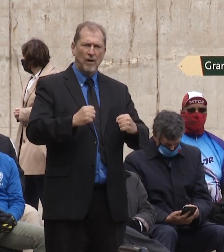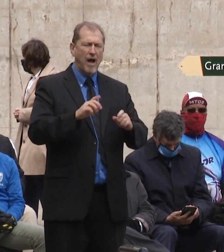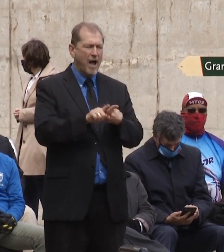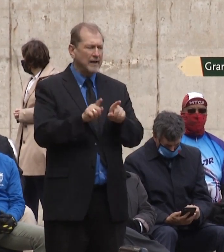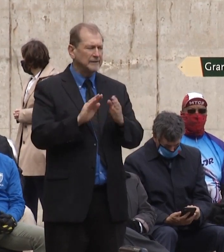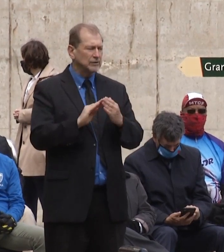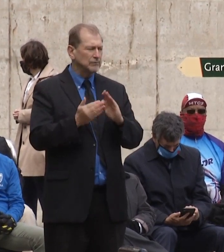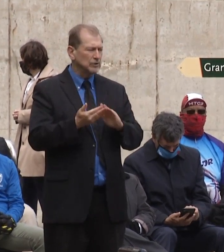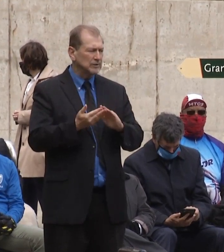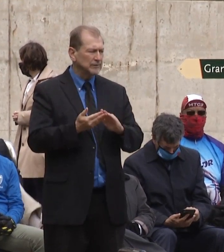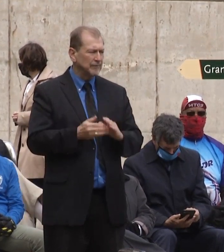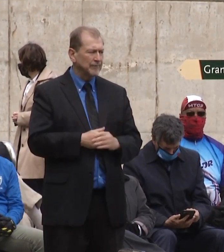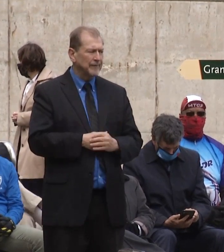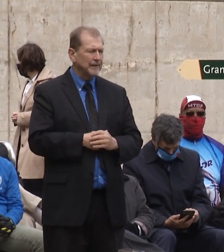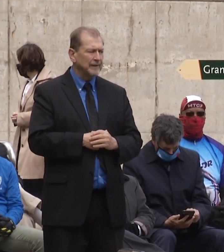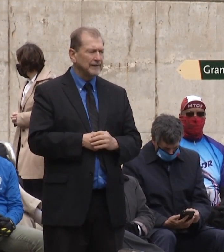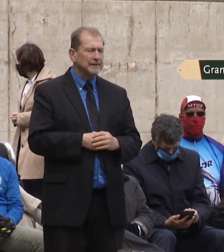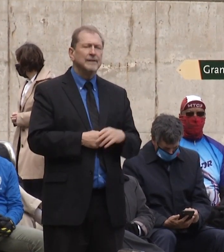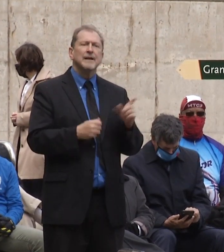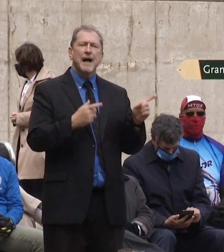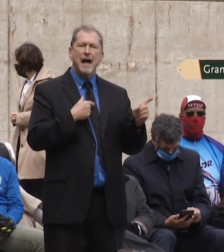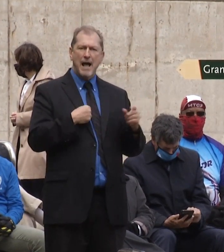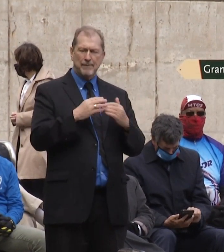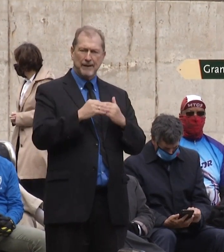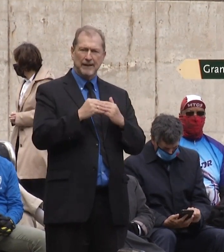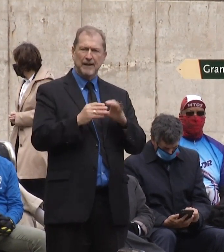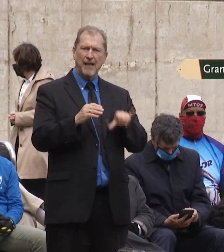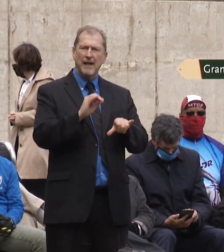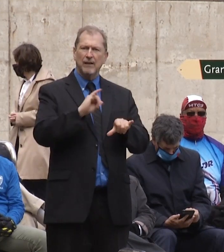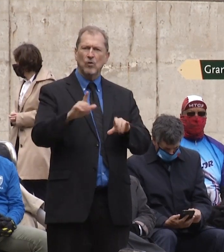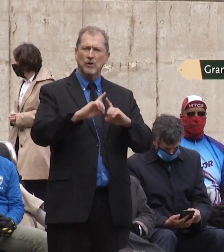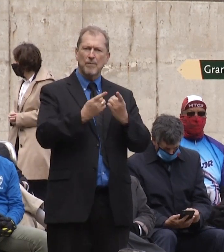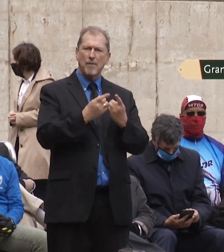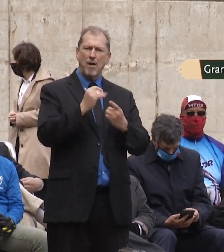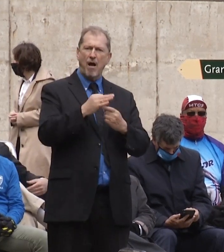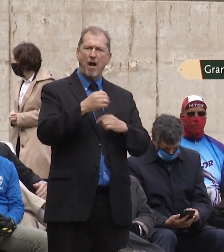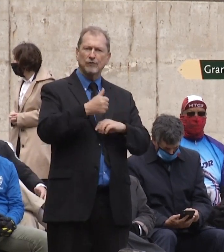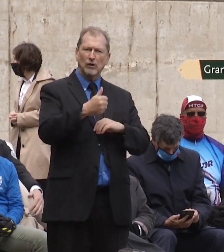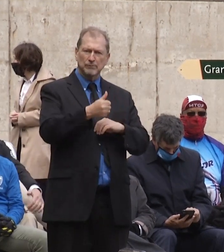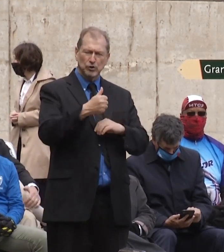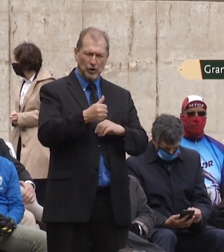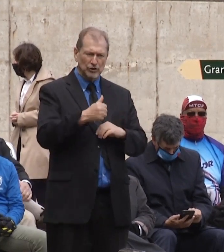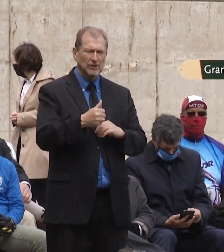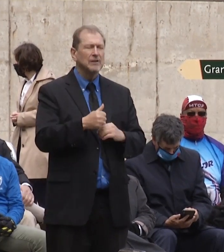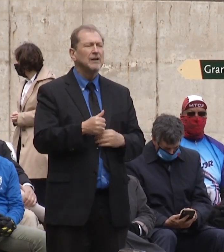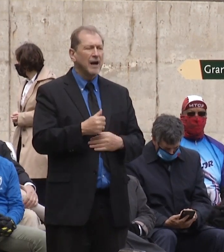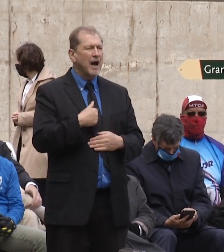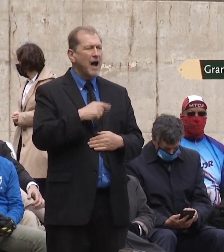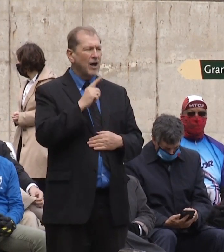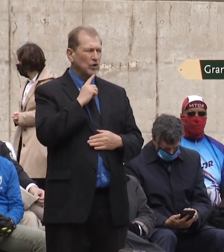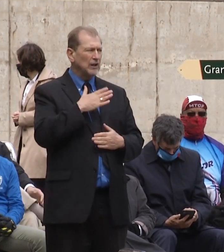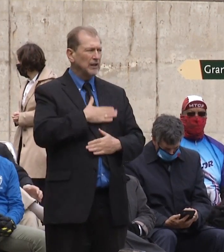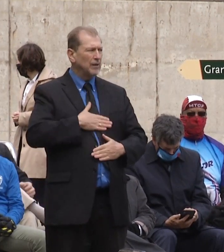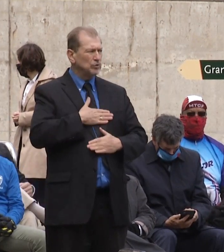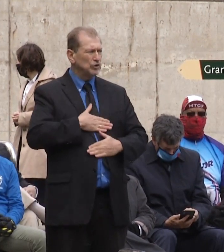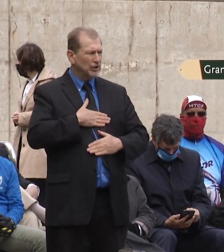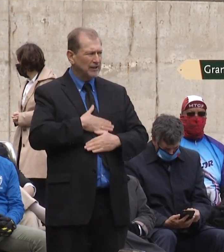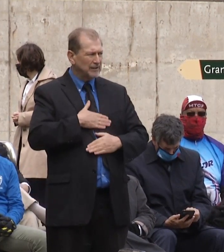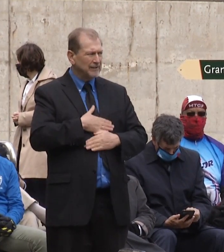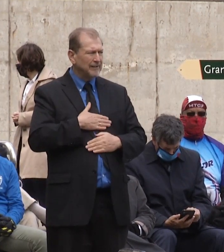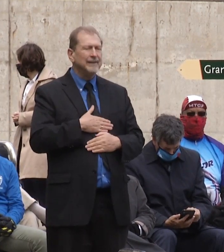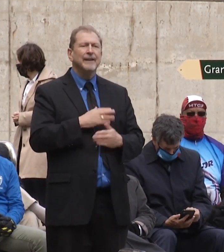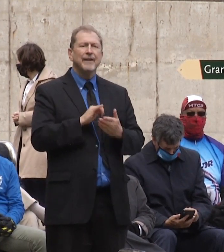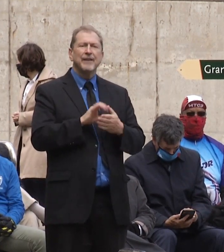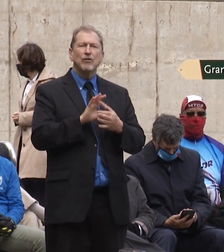In my time leading the Illinois Department of Transportation, I have come to truly appreciate the